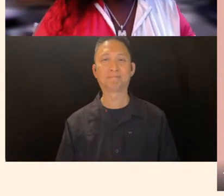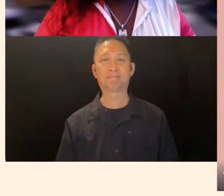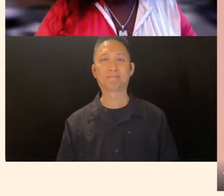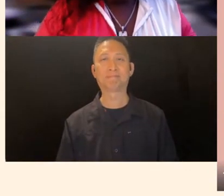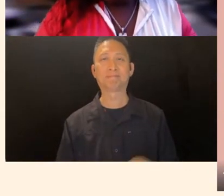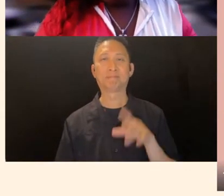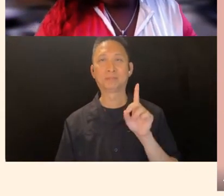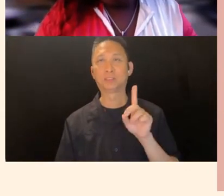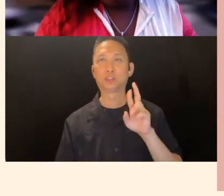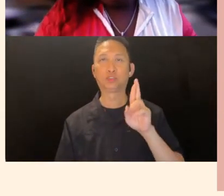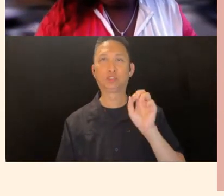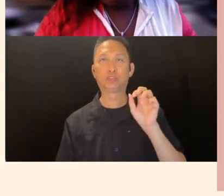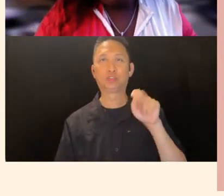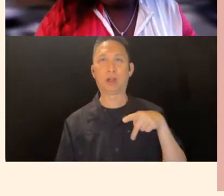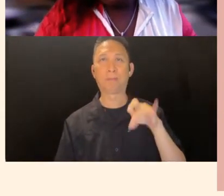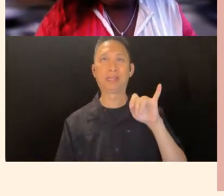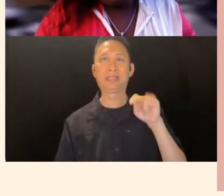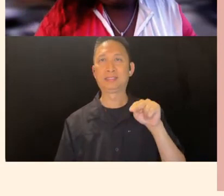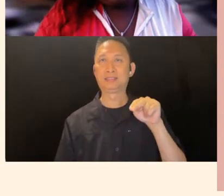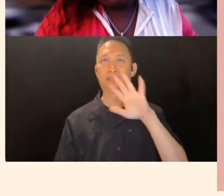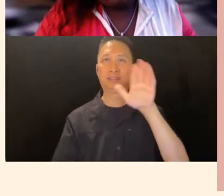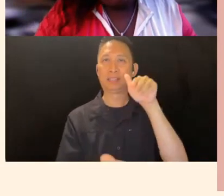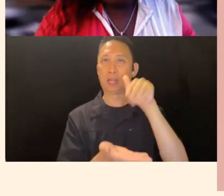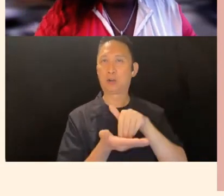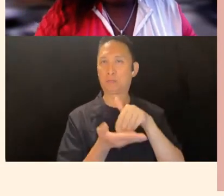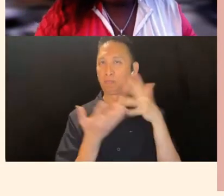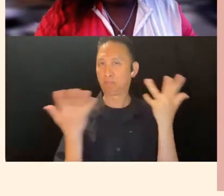So our drop-in center.